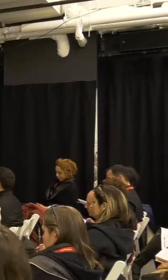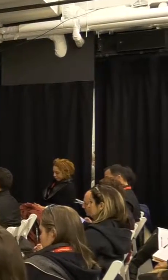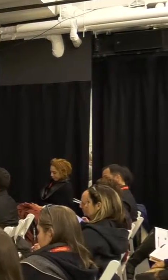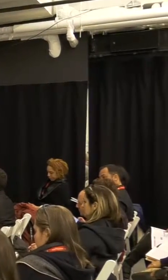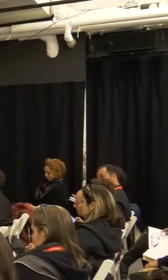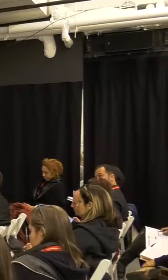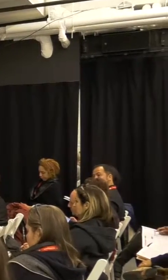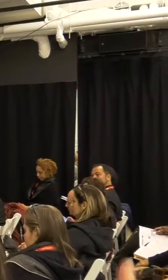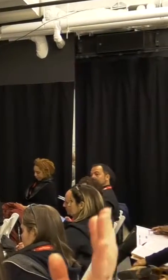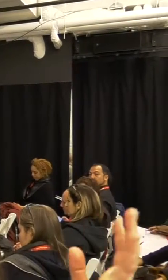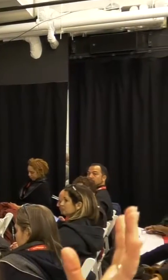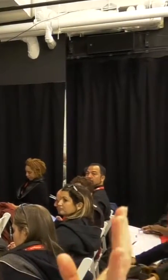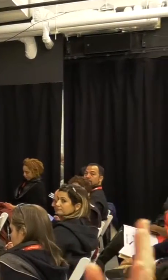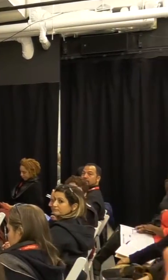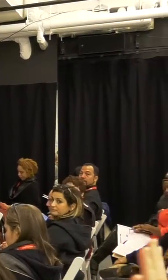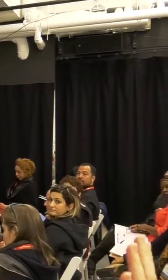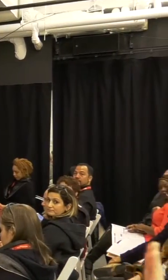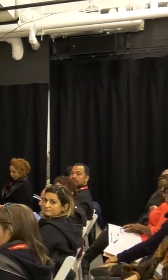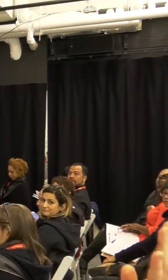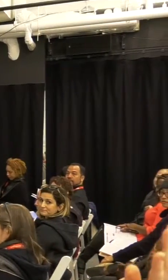government representative?